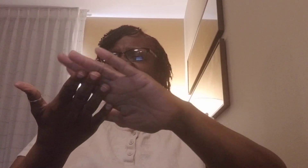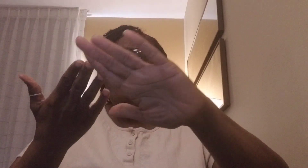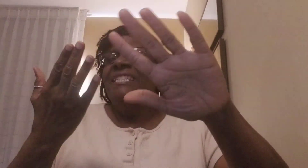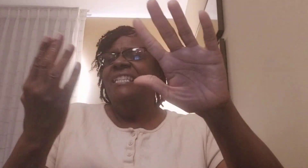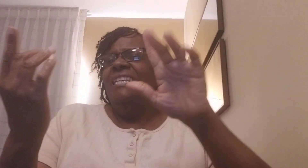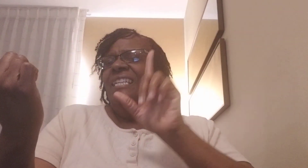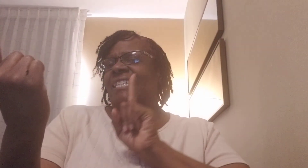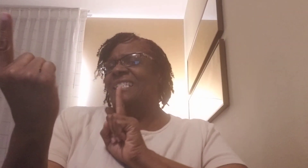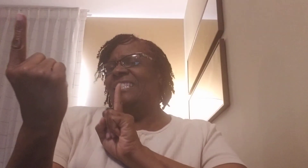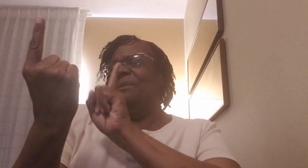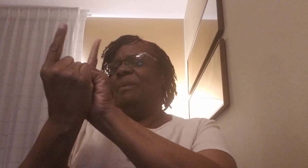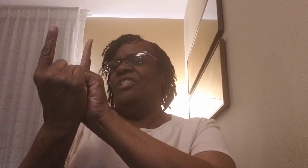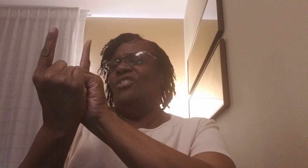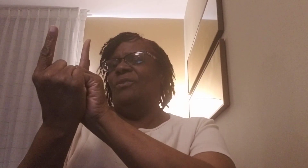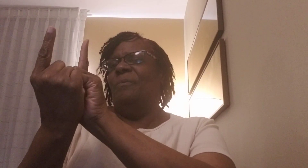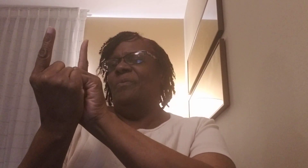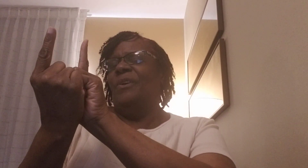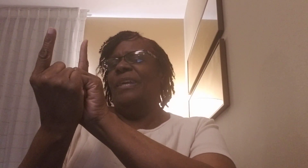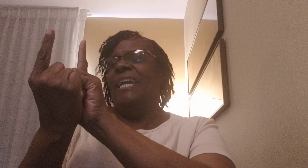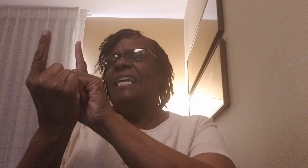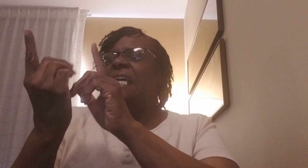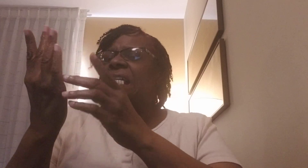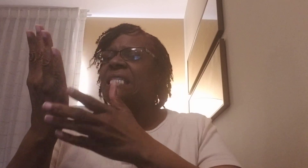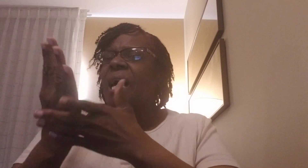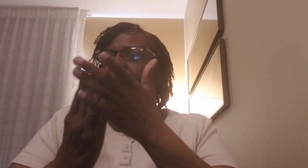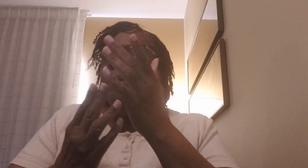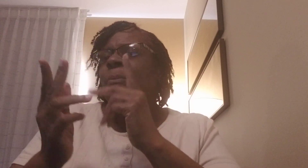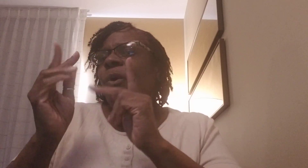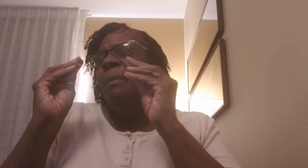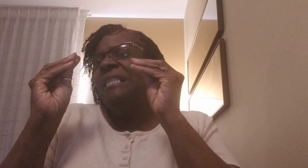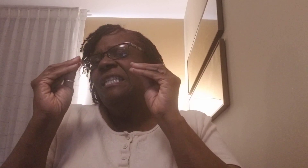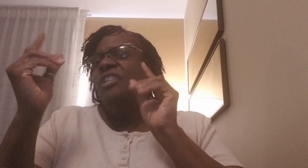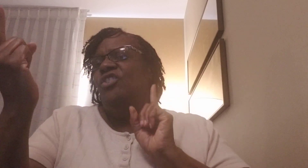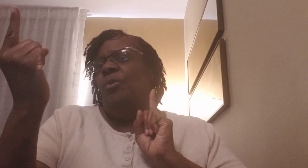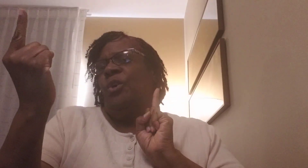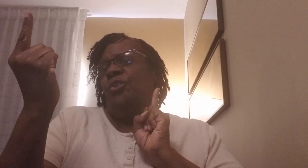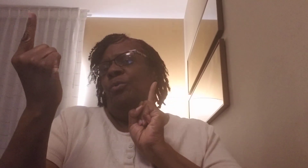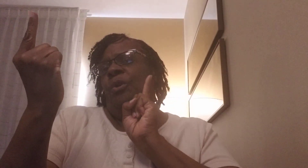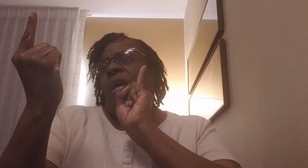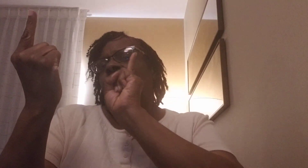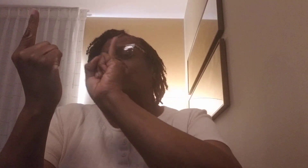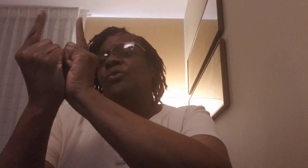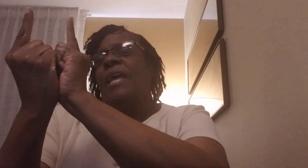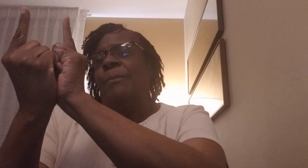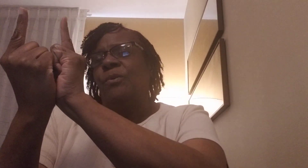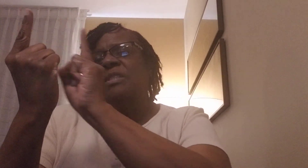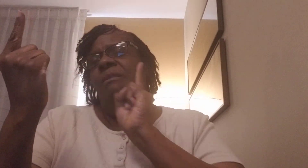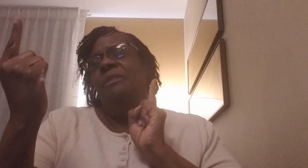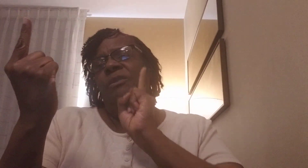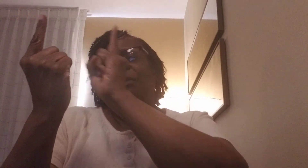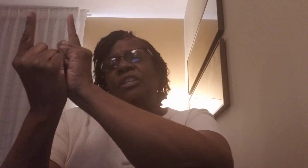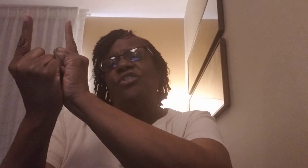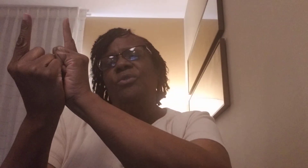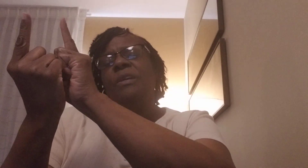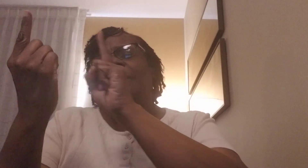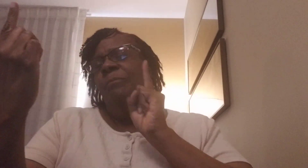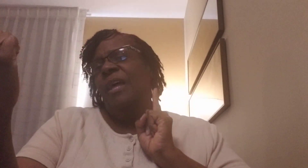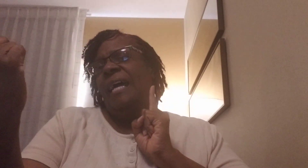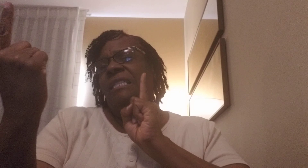Nice to meet you. Okay. Some people may teach where you come to that person to meet you. I tend